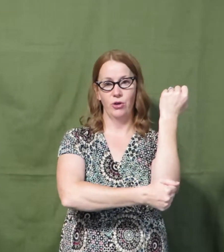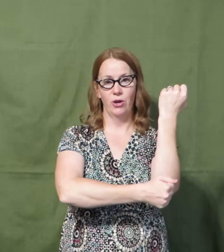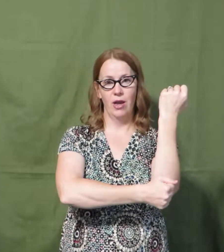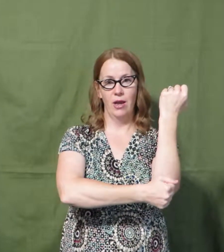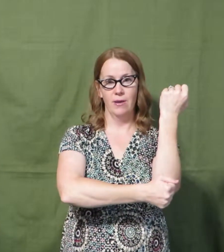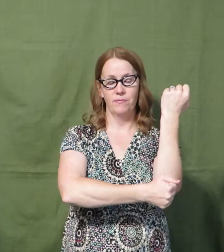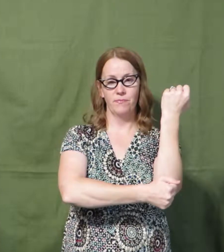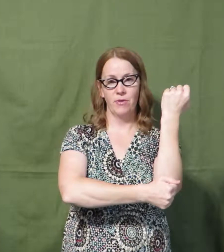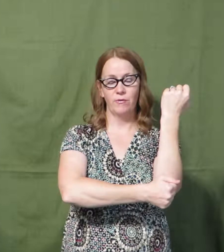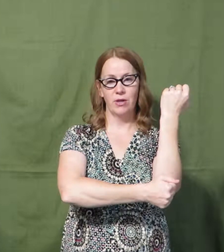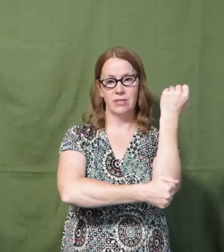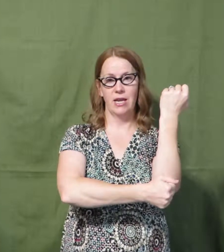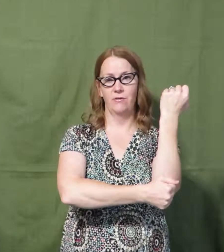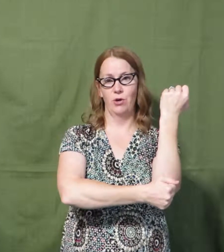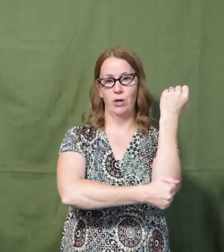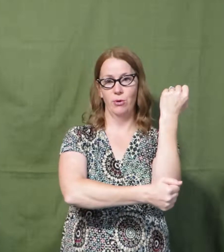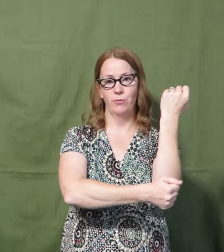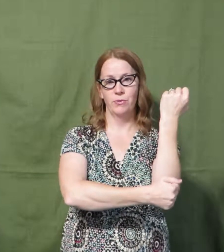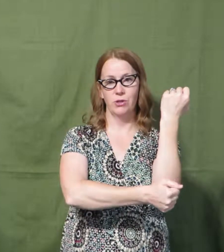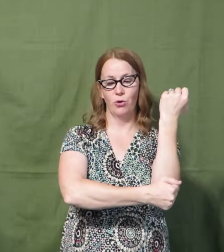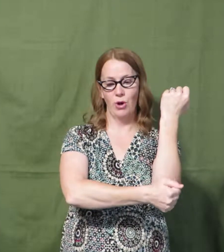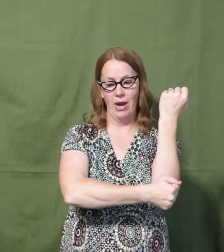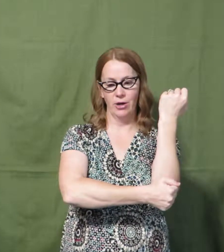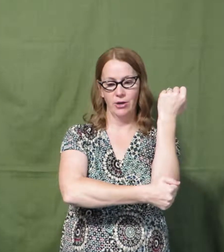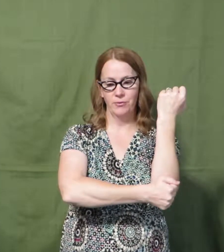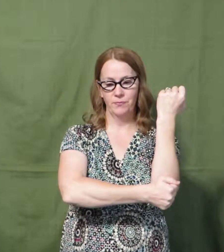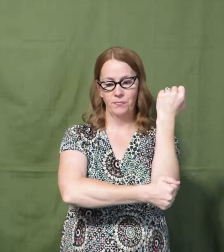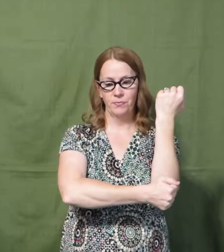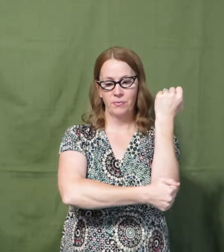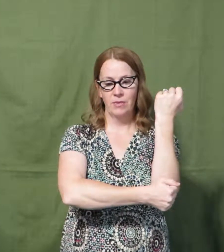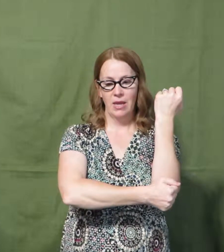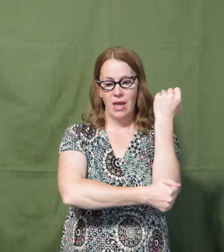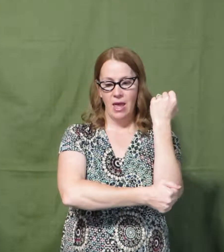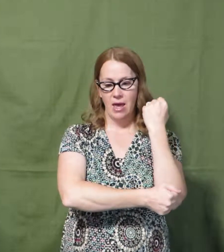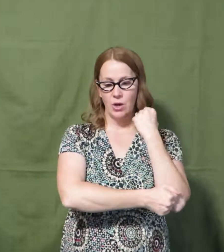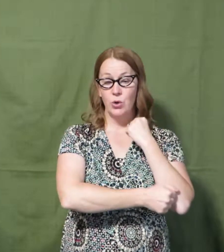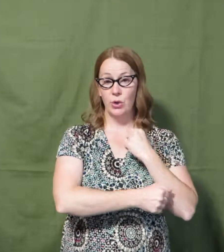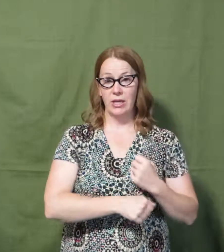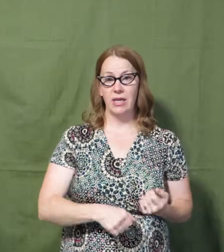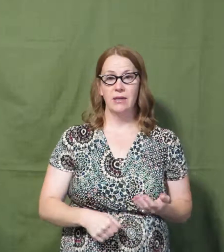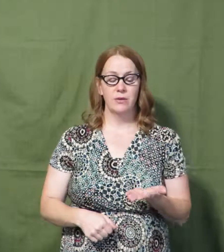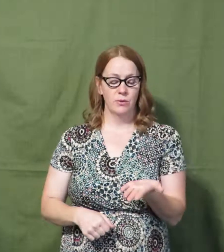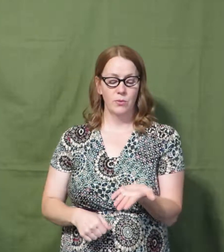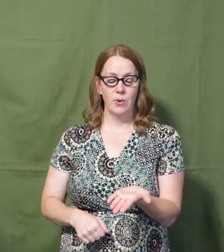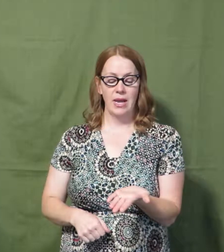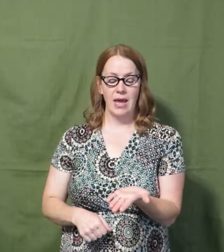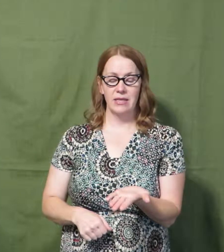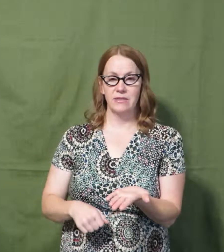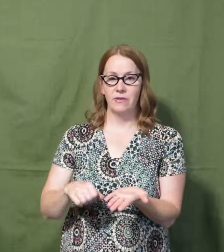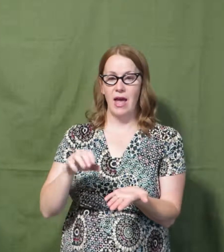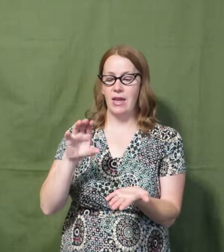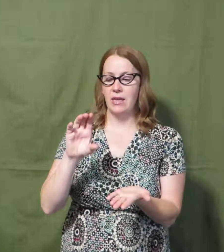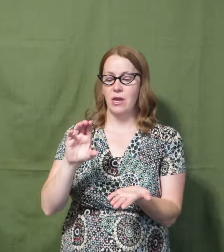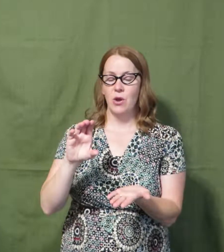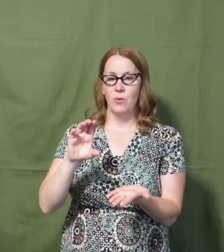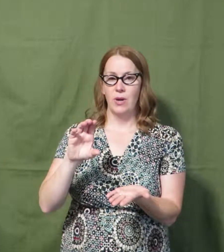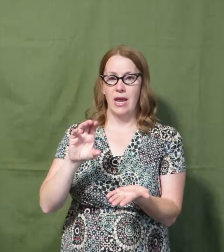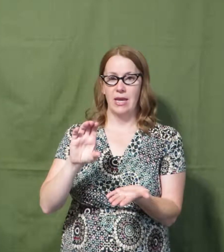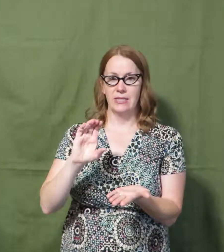your front side of your elbow. So cracker. Cookie, one hand is flat, one hand has